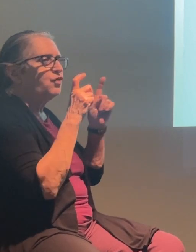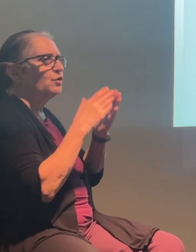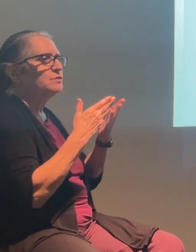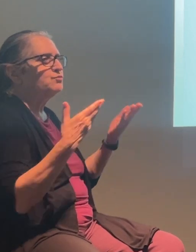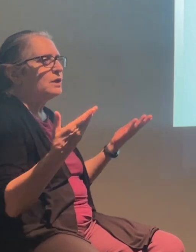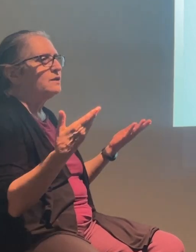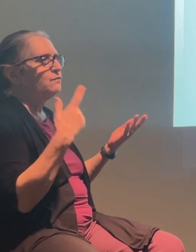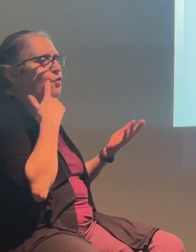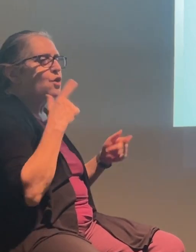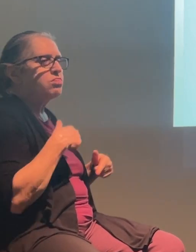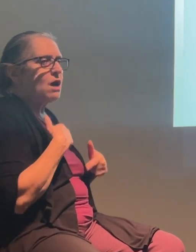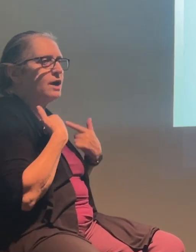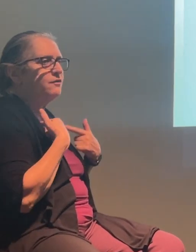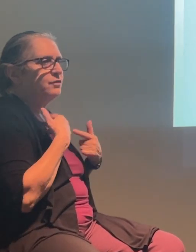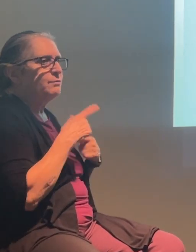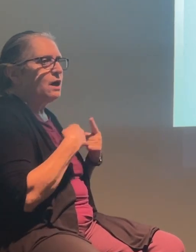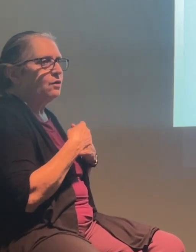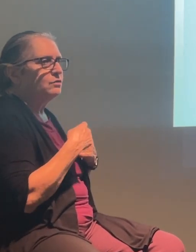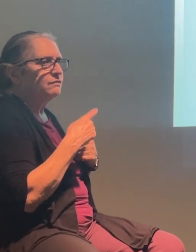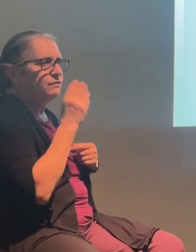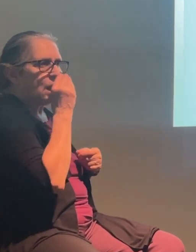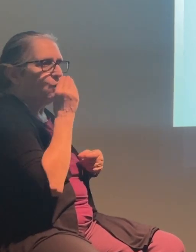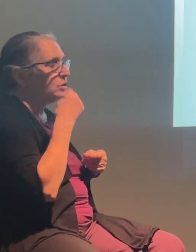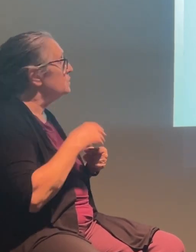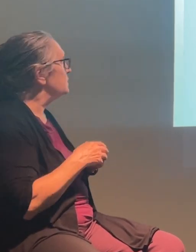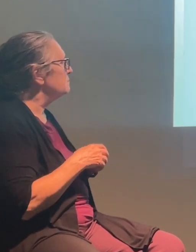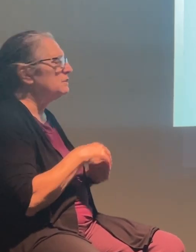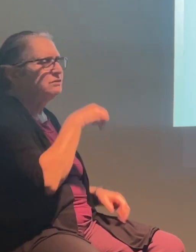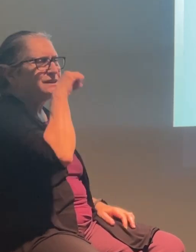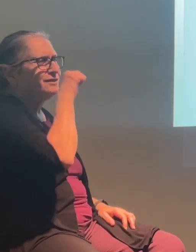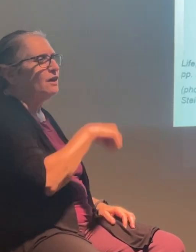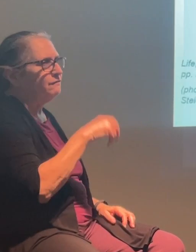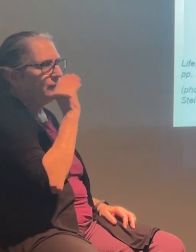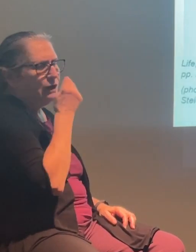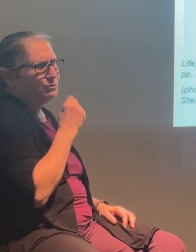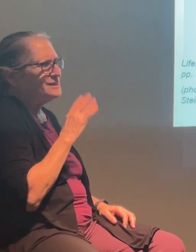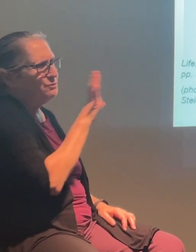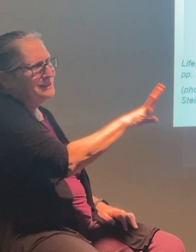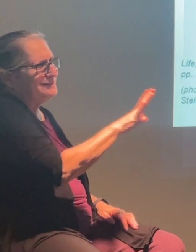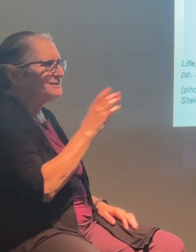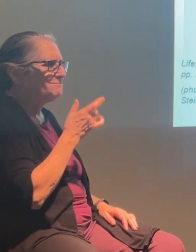for Life magazine. These are the photos he took. He had a thing for flowers. That was his thing.